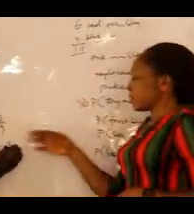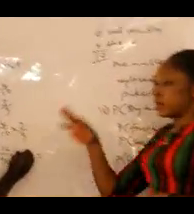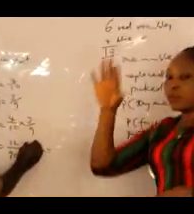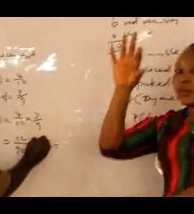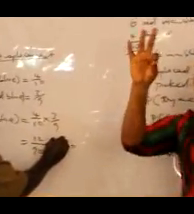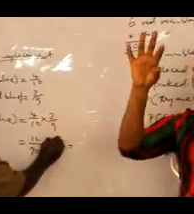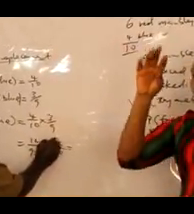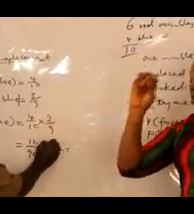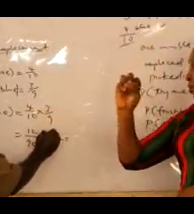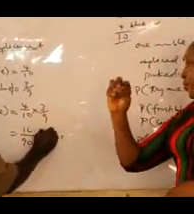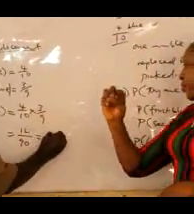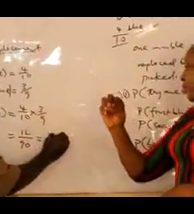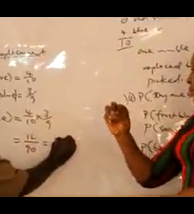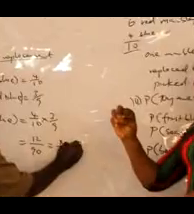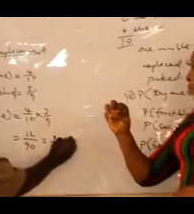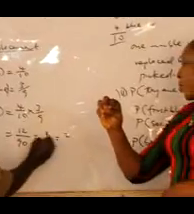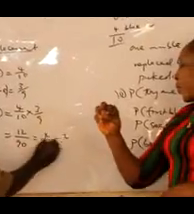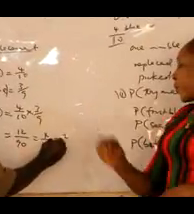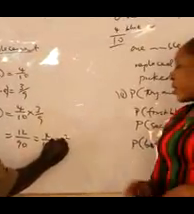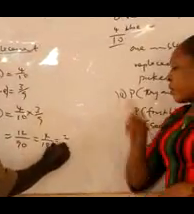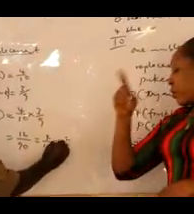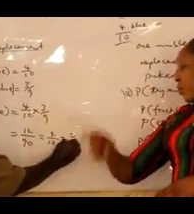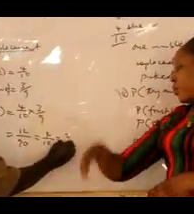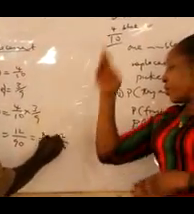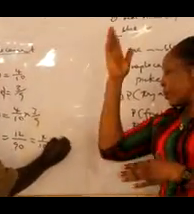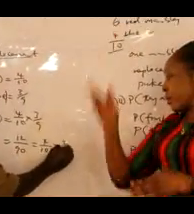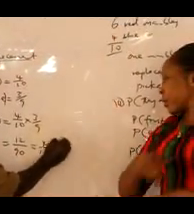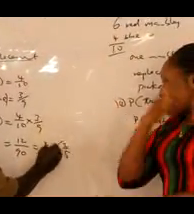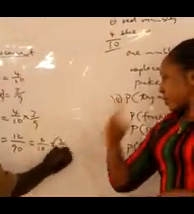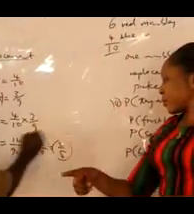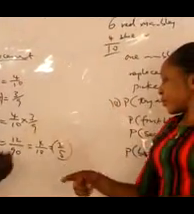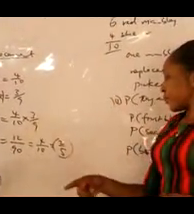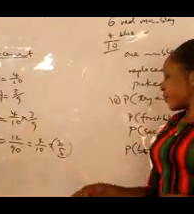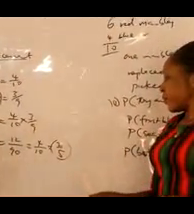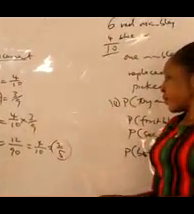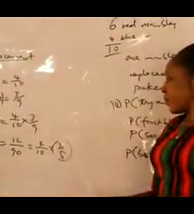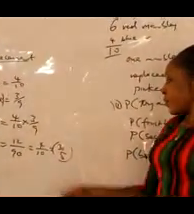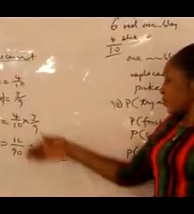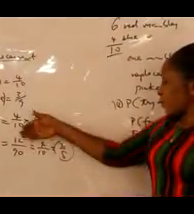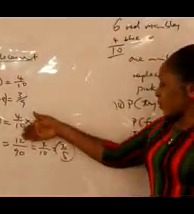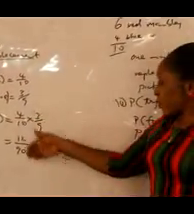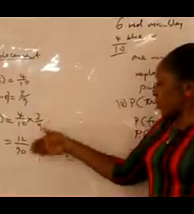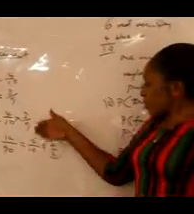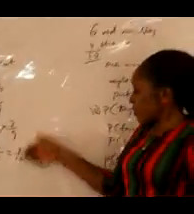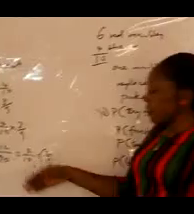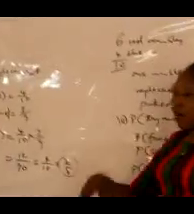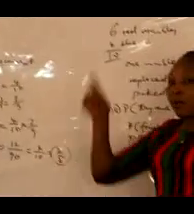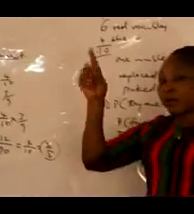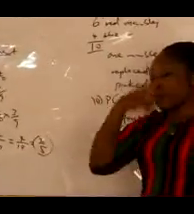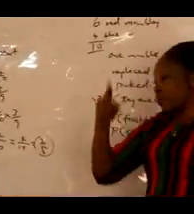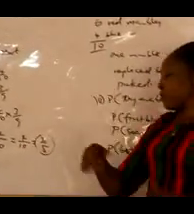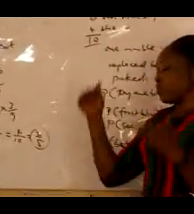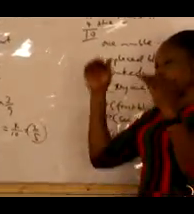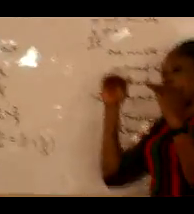Go further. 2 cancel 4, 2. 2 is 5. So it is 2 over 5. Then second question